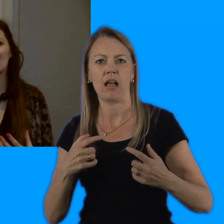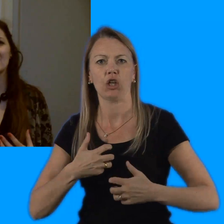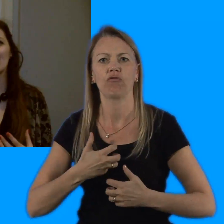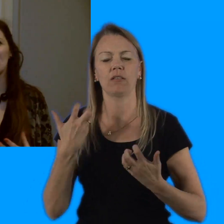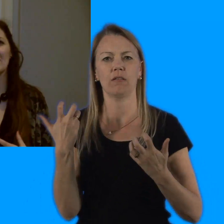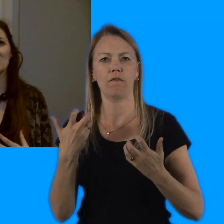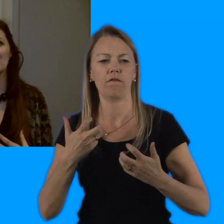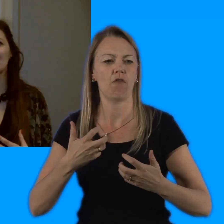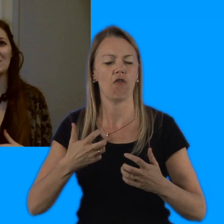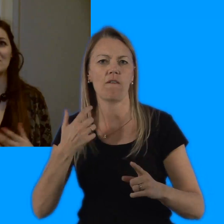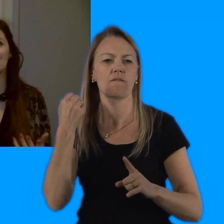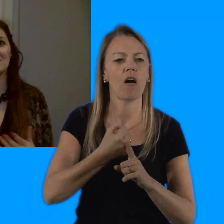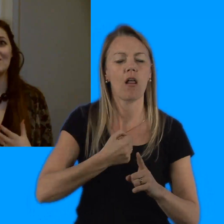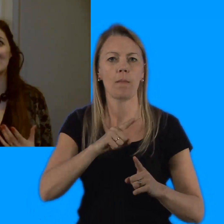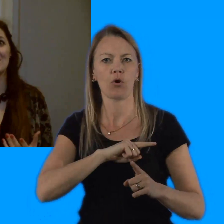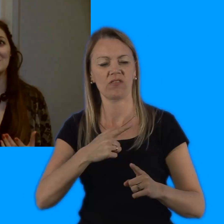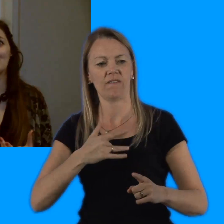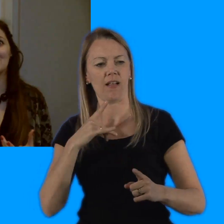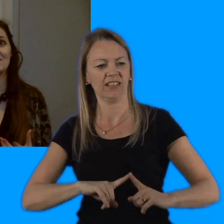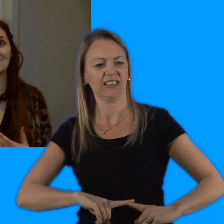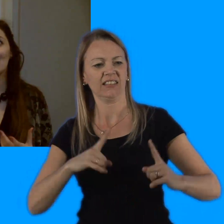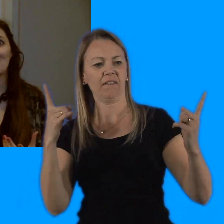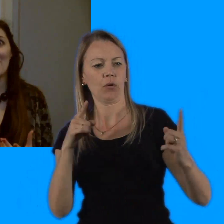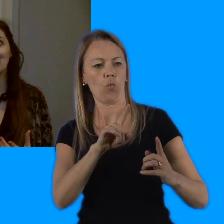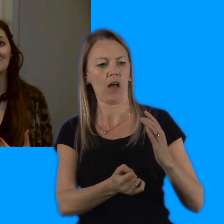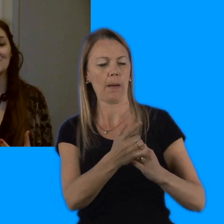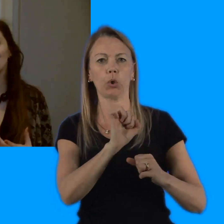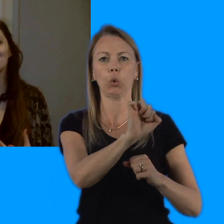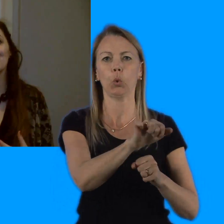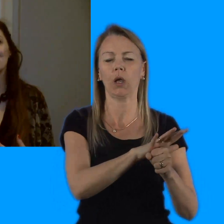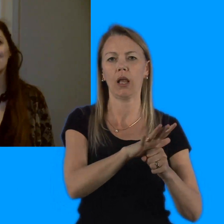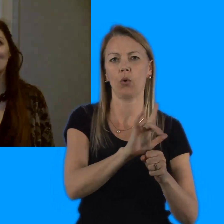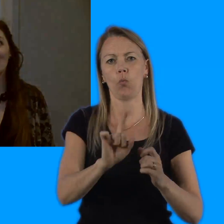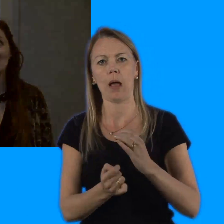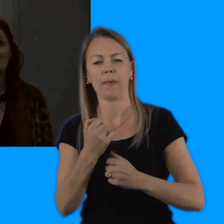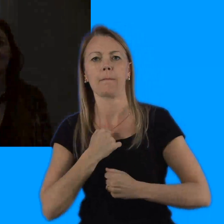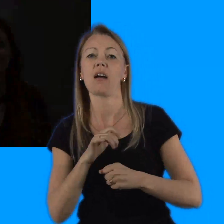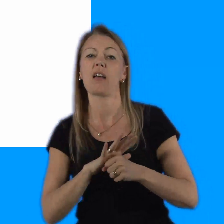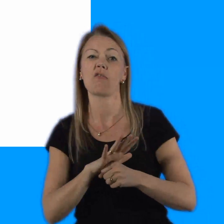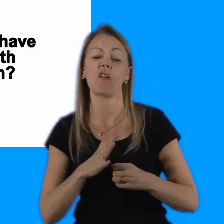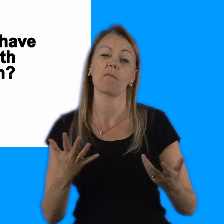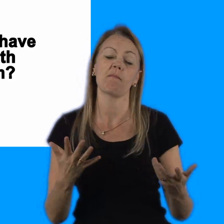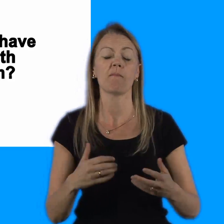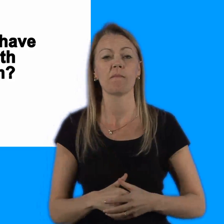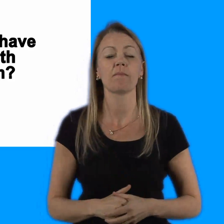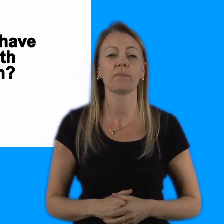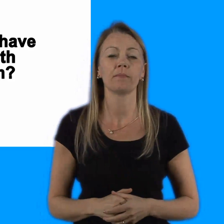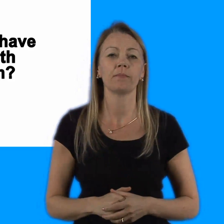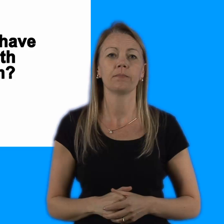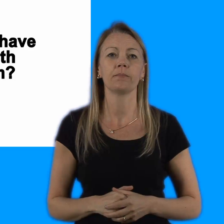in aggressive or violent ways because they perceive a difference between what happens in their groups or what their beliefs are.